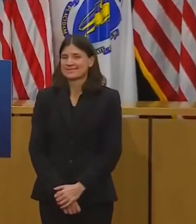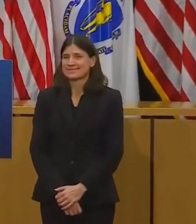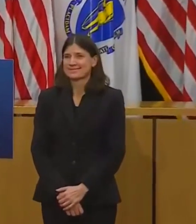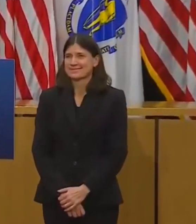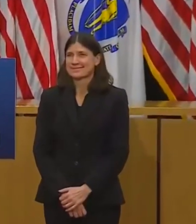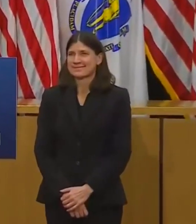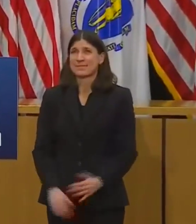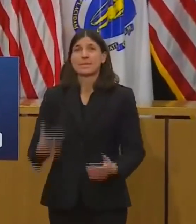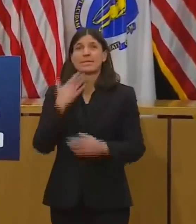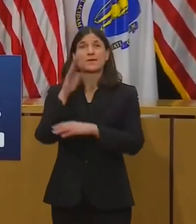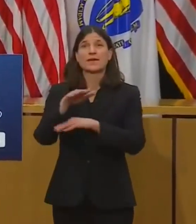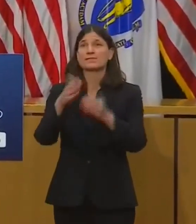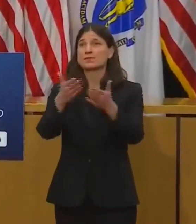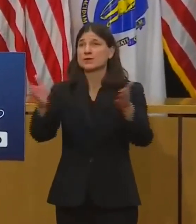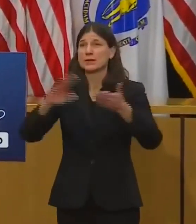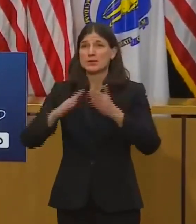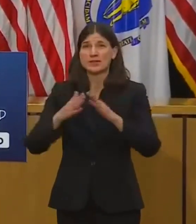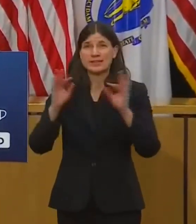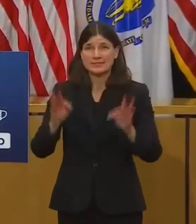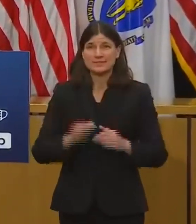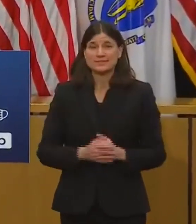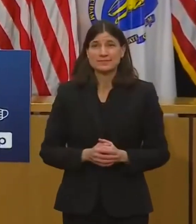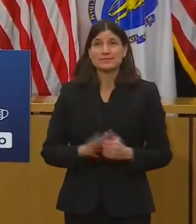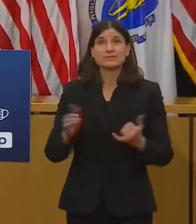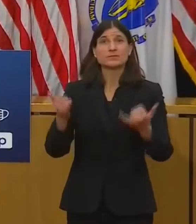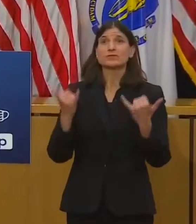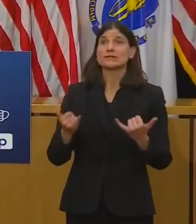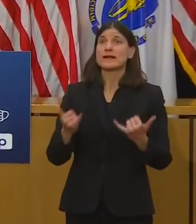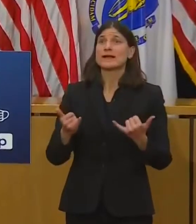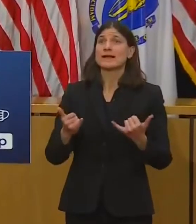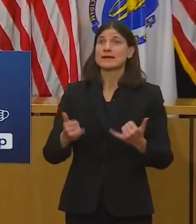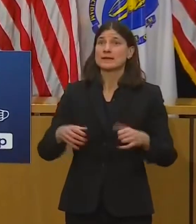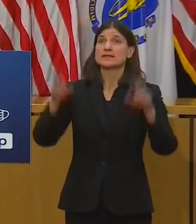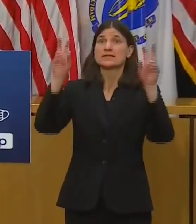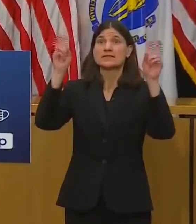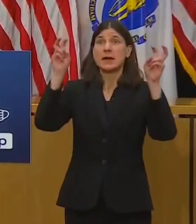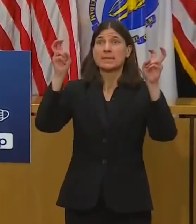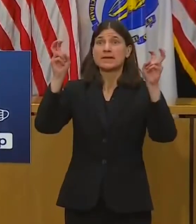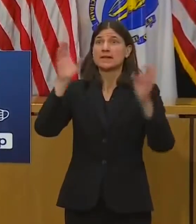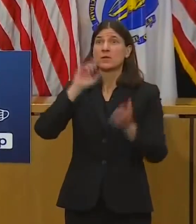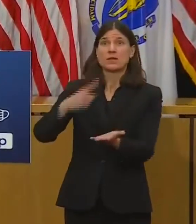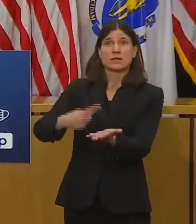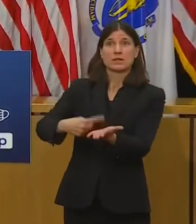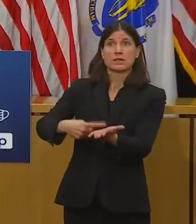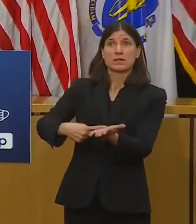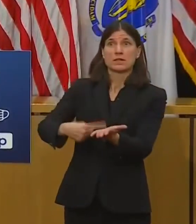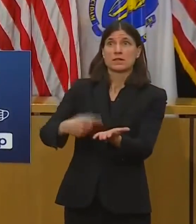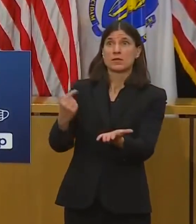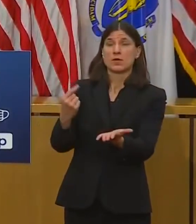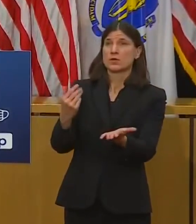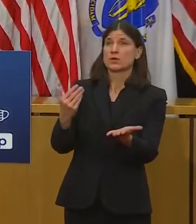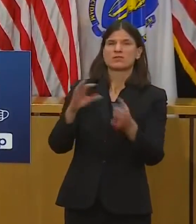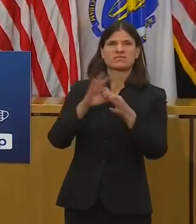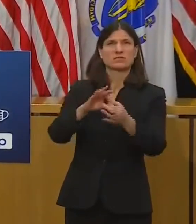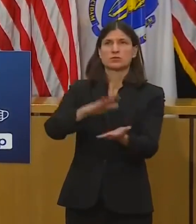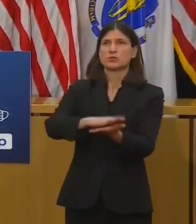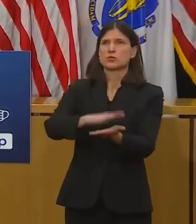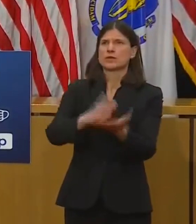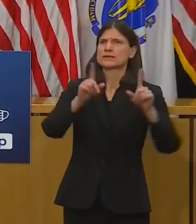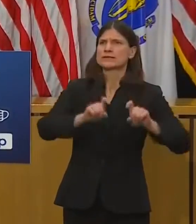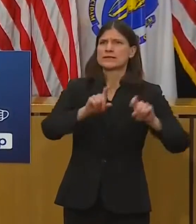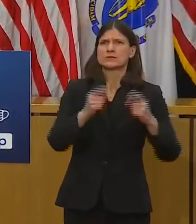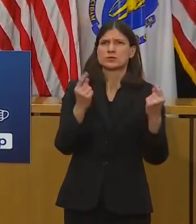So good afternoon. Today we're going to be making an announcement on testing in schools to help more students return to the classroom. But first I want to give an